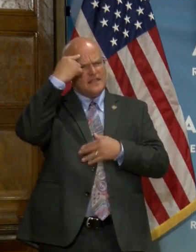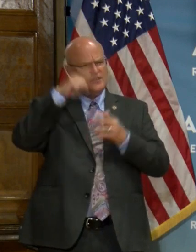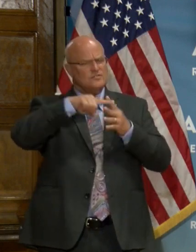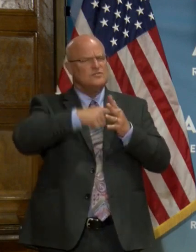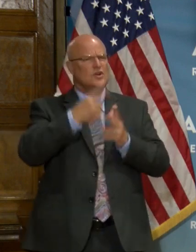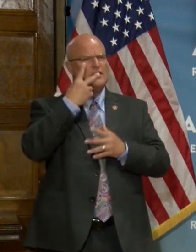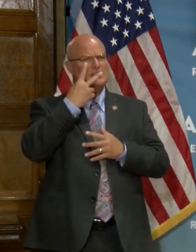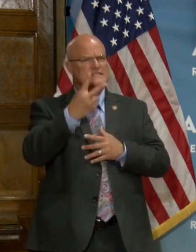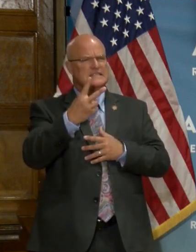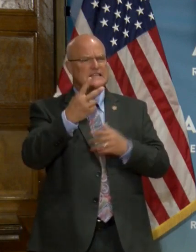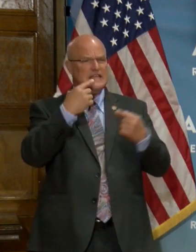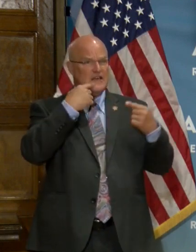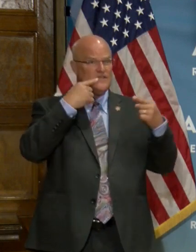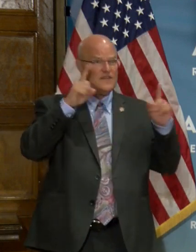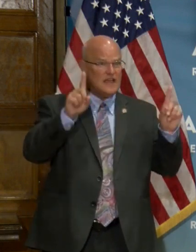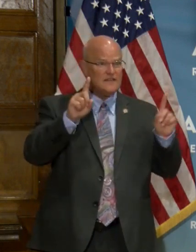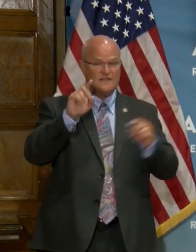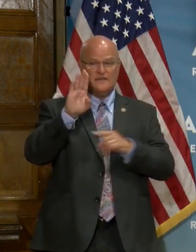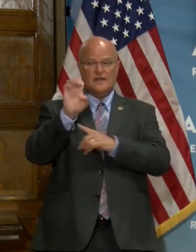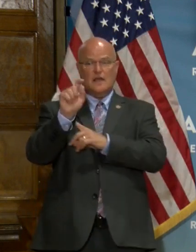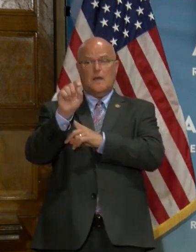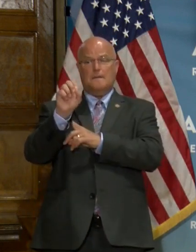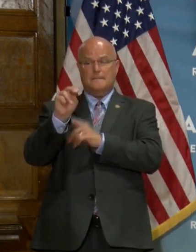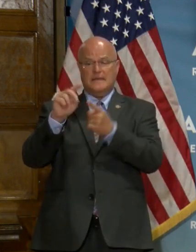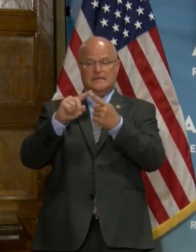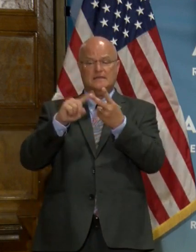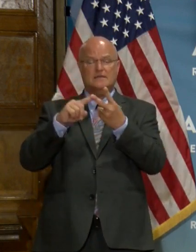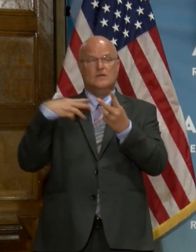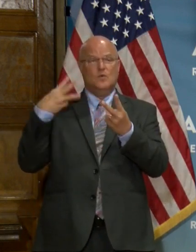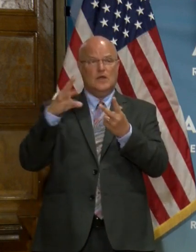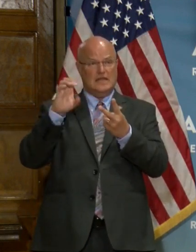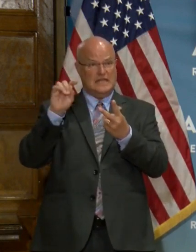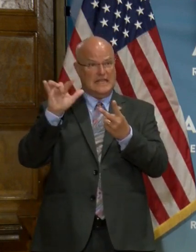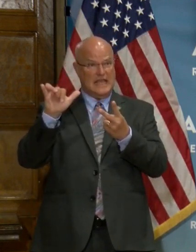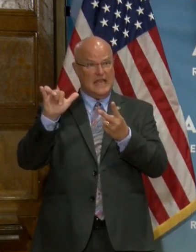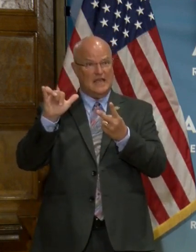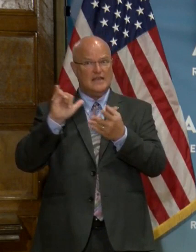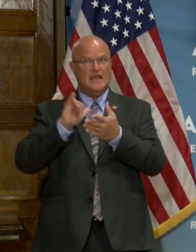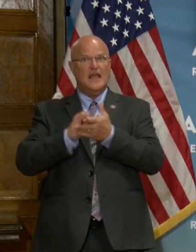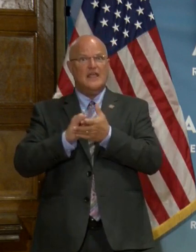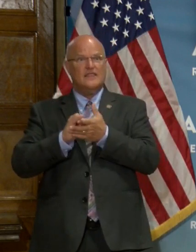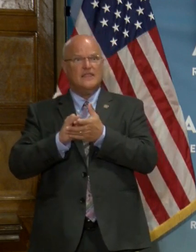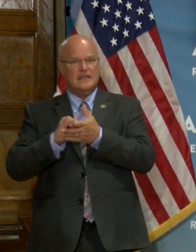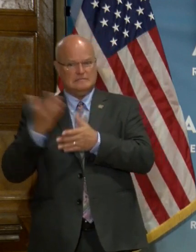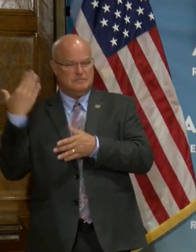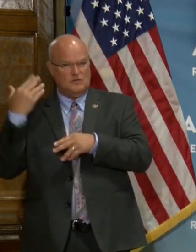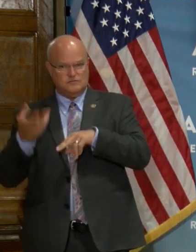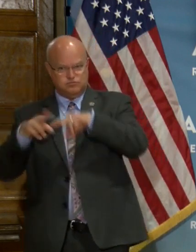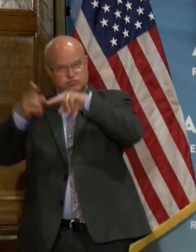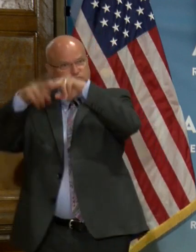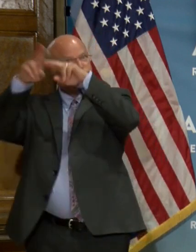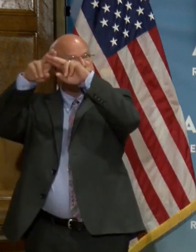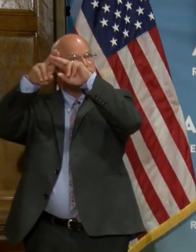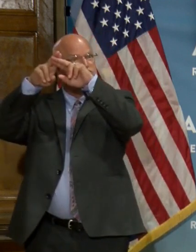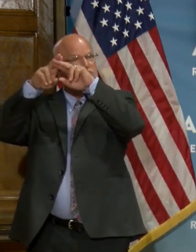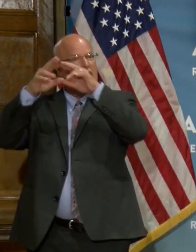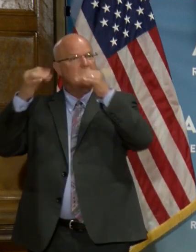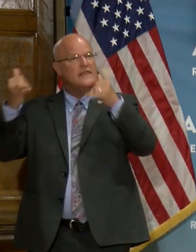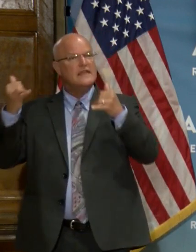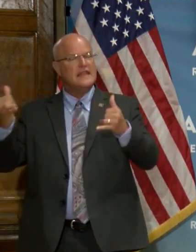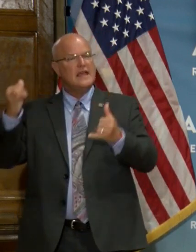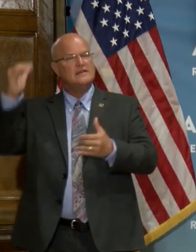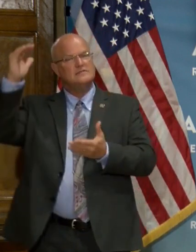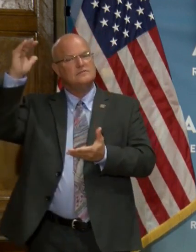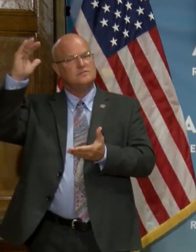to see effectiveness in Benton and Washington County. That was dramatic increases in cases that have